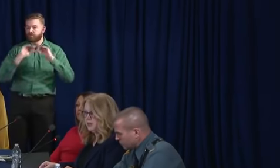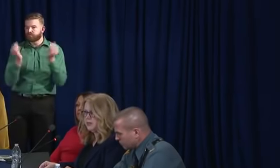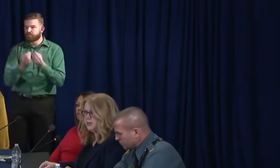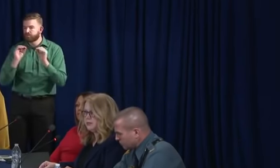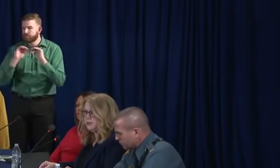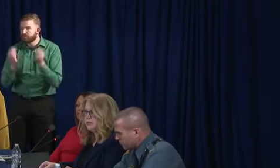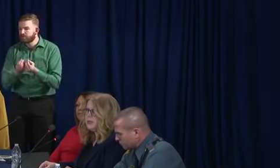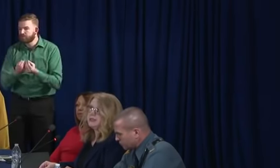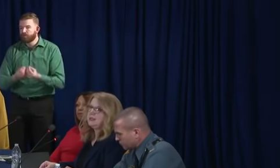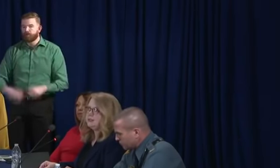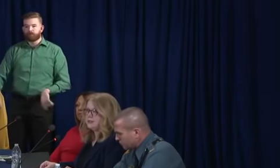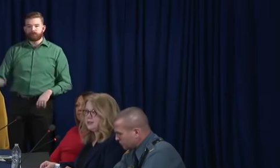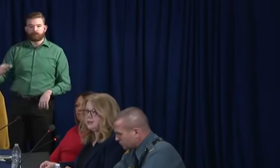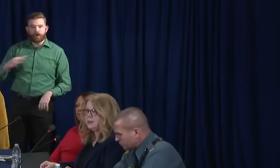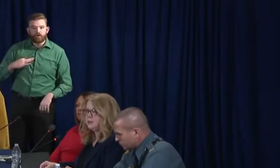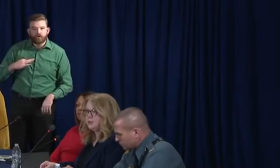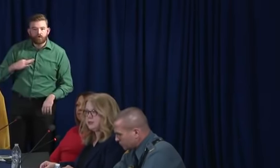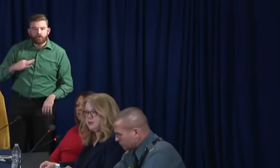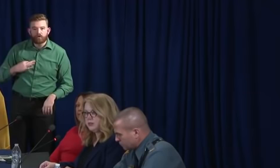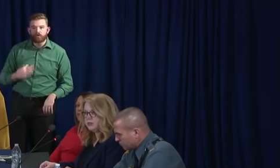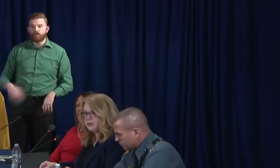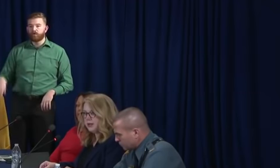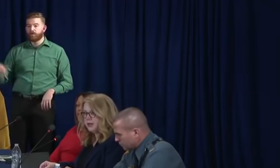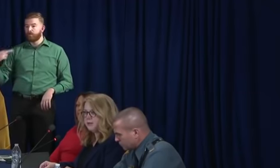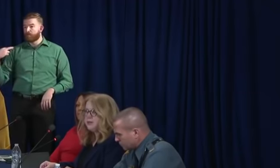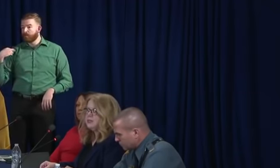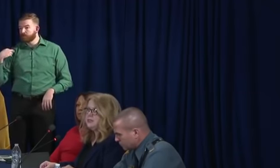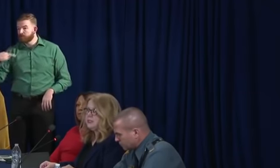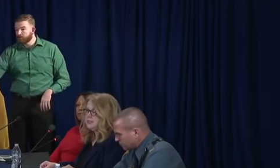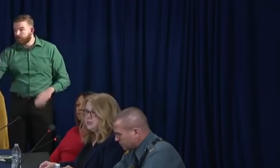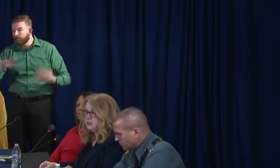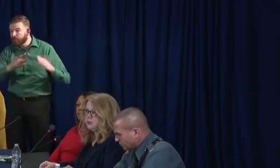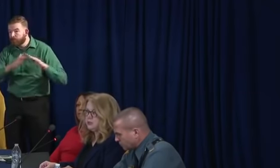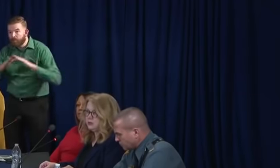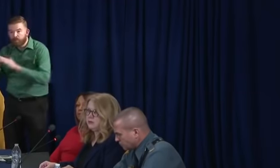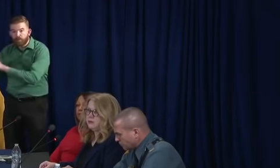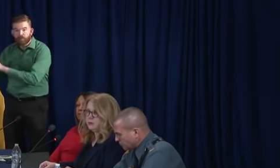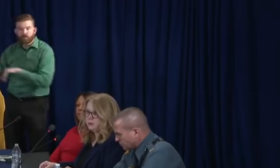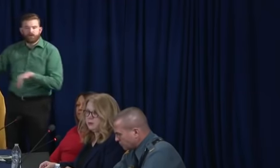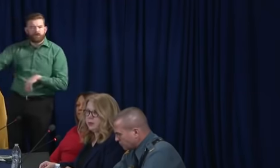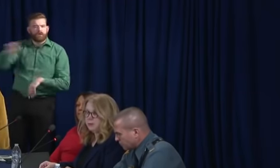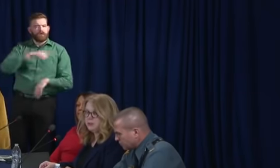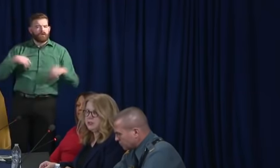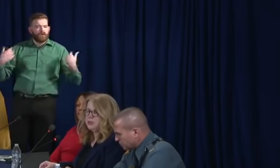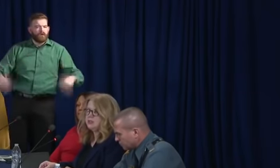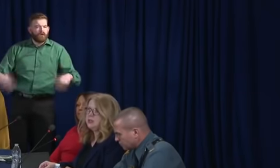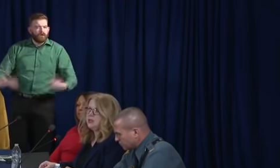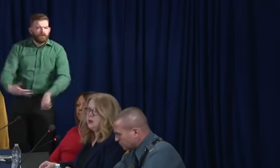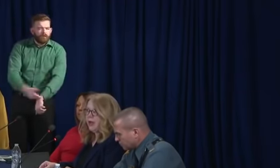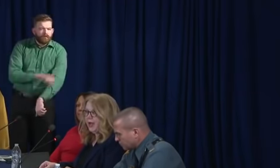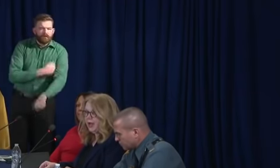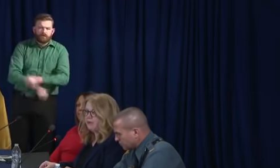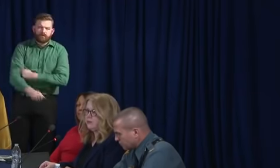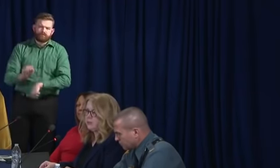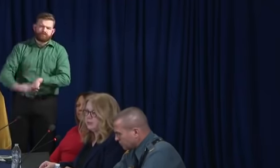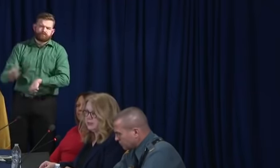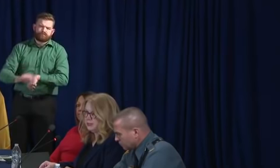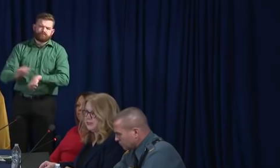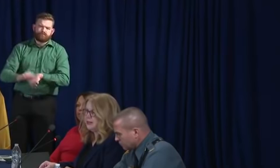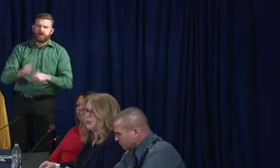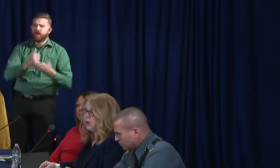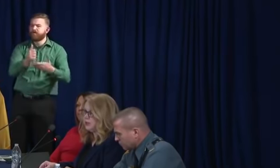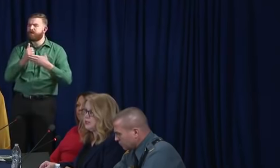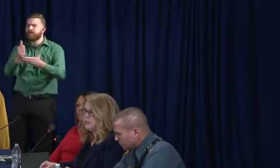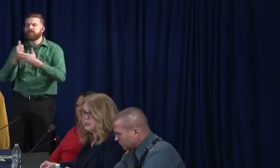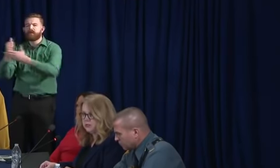and the faith community that is standing up during this critical time to continue to serve the vulnerable populations who have critical